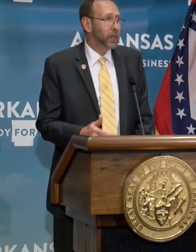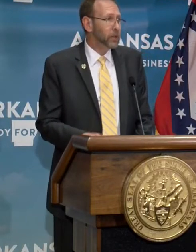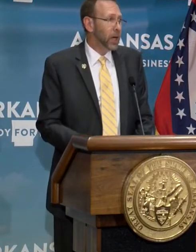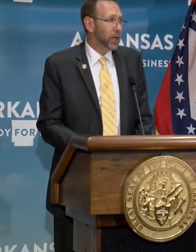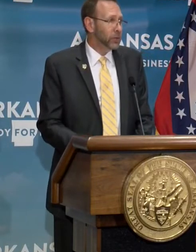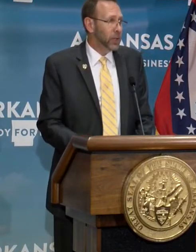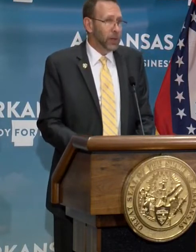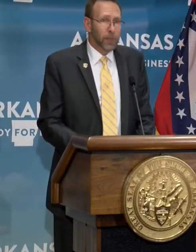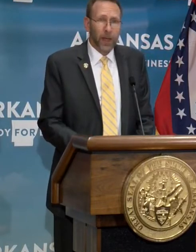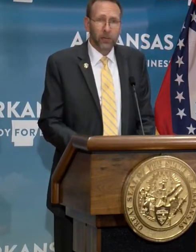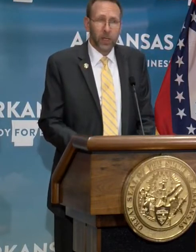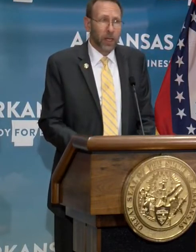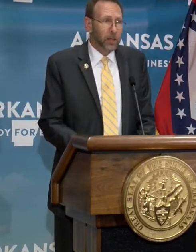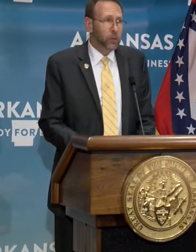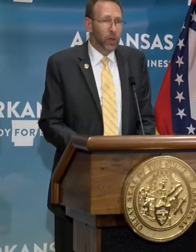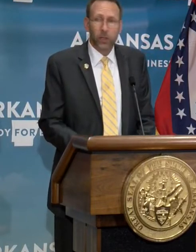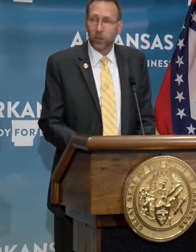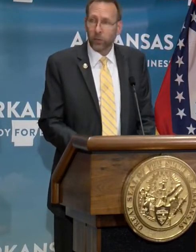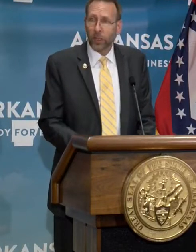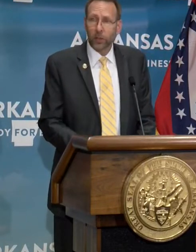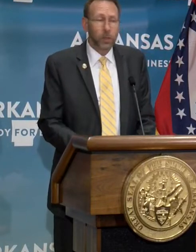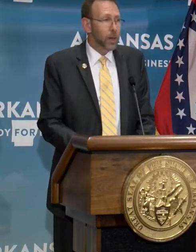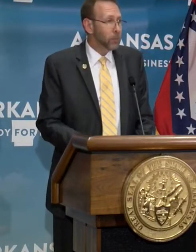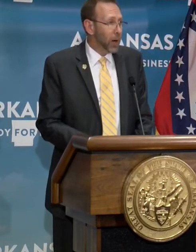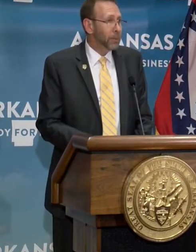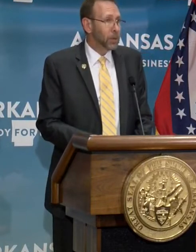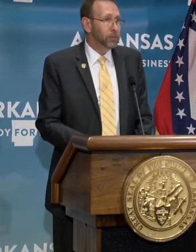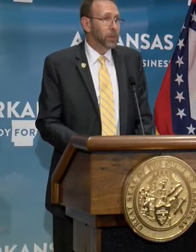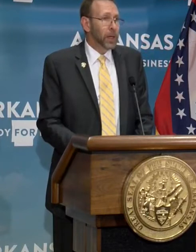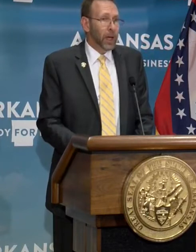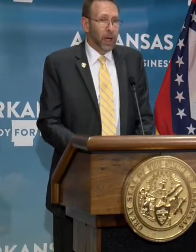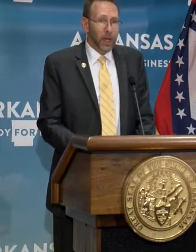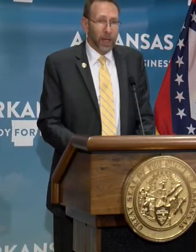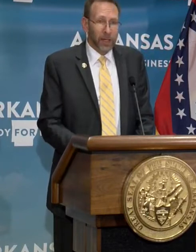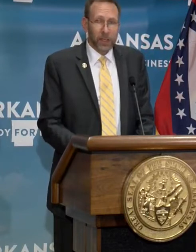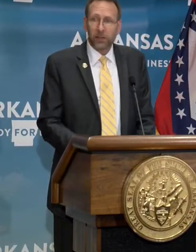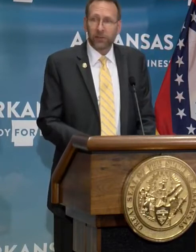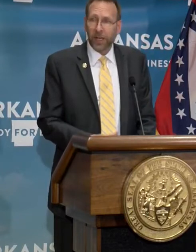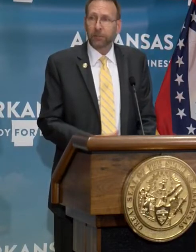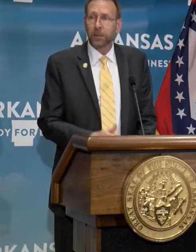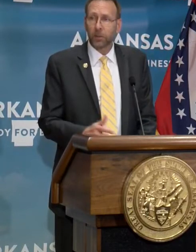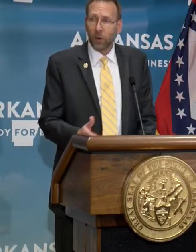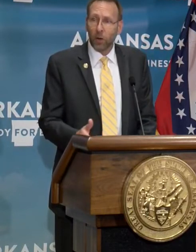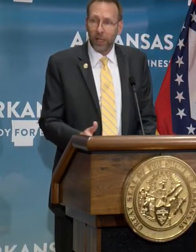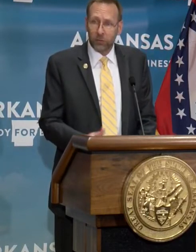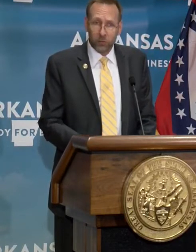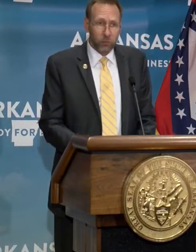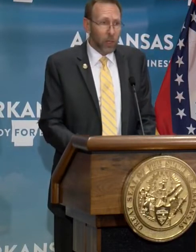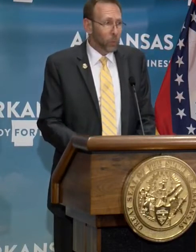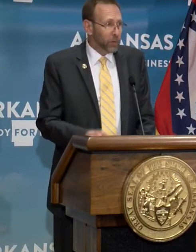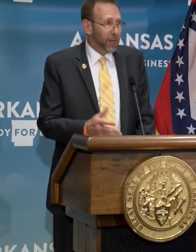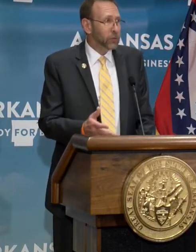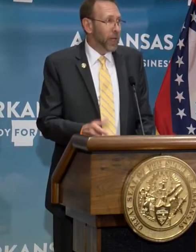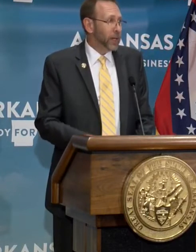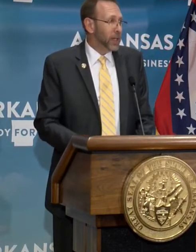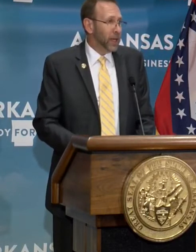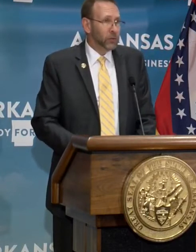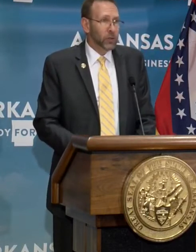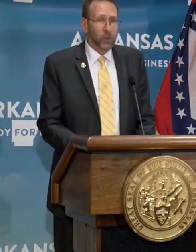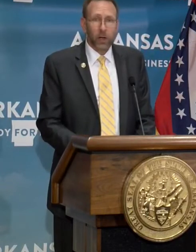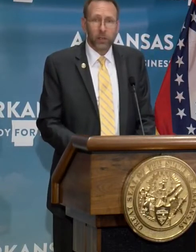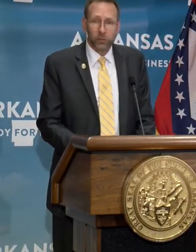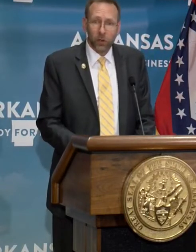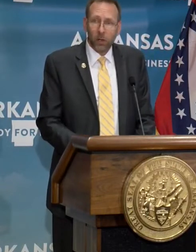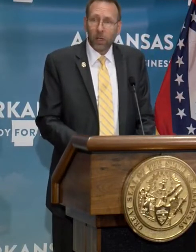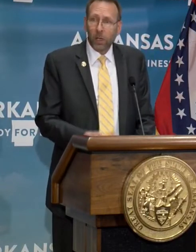being recognized as a greater and greater problem, and it can affect people of all ages. We've actually had a case